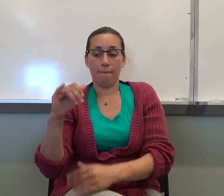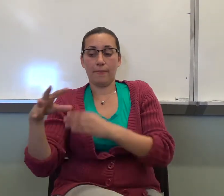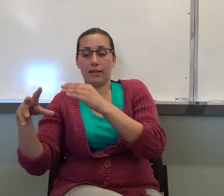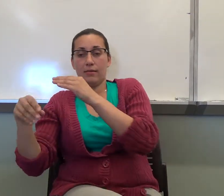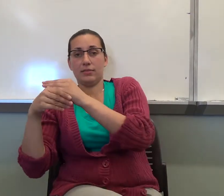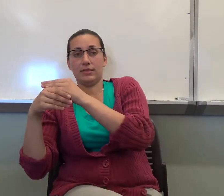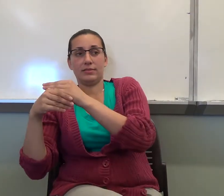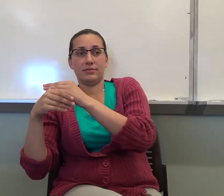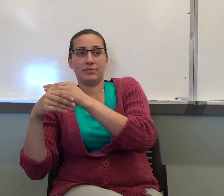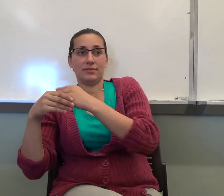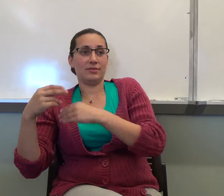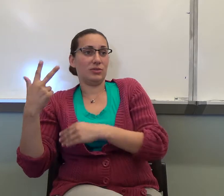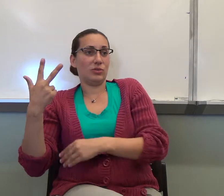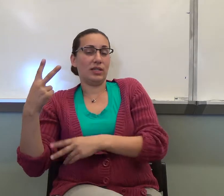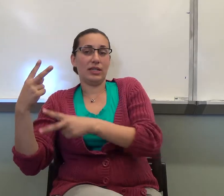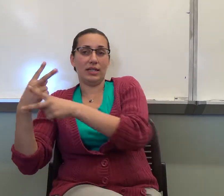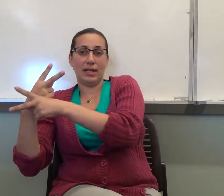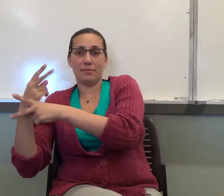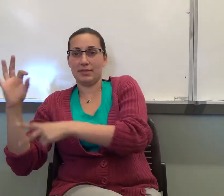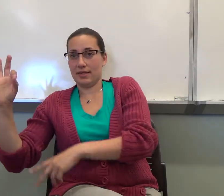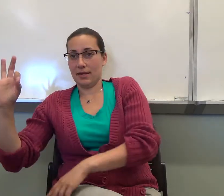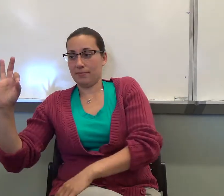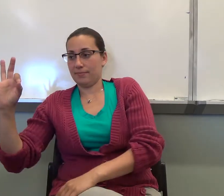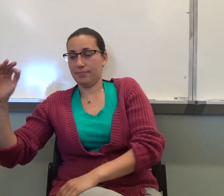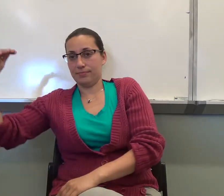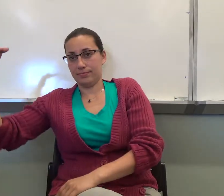I've multiplied those two things in there both by 3.